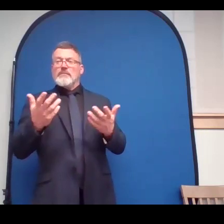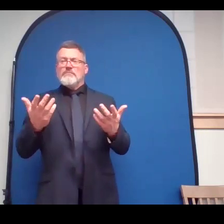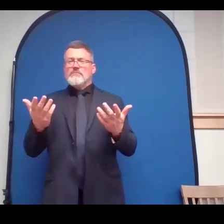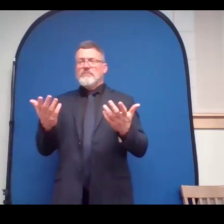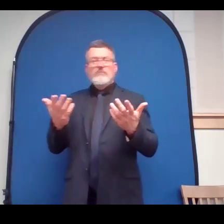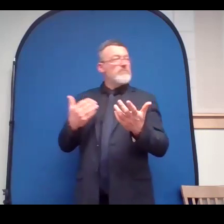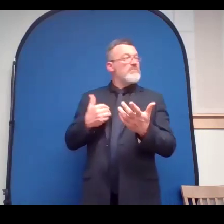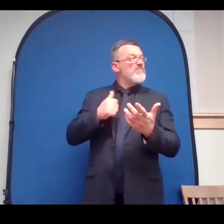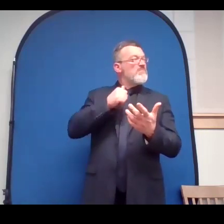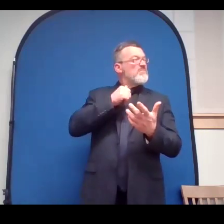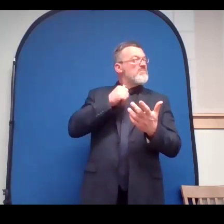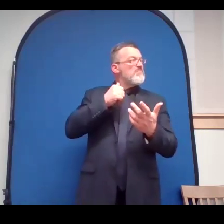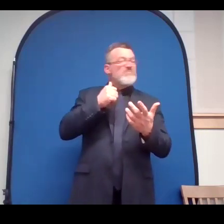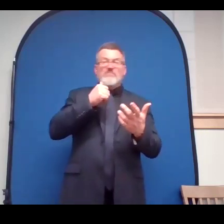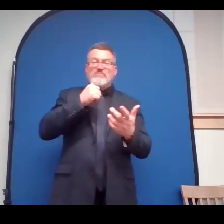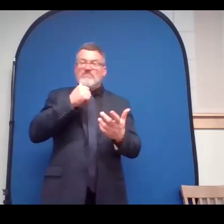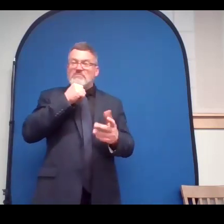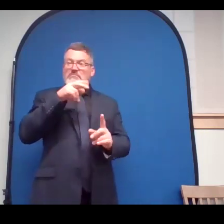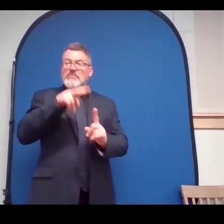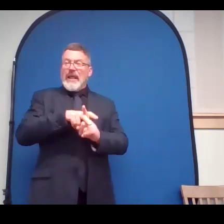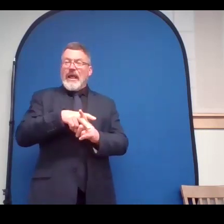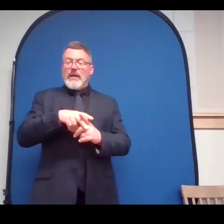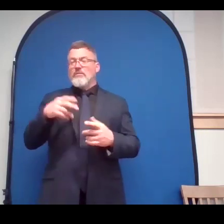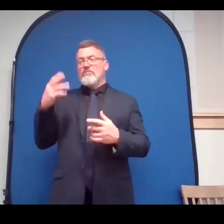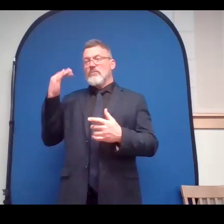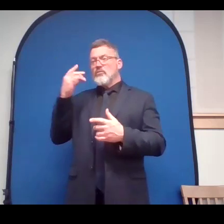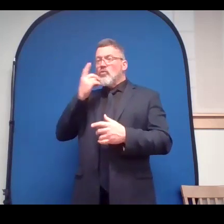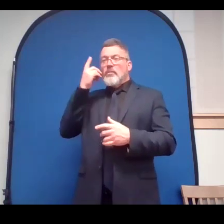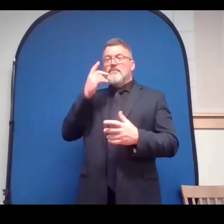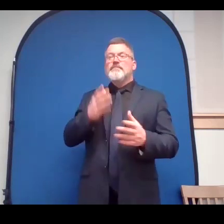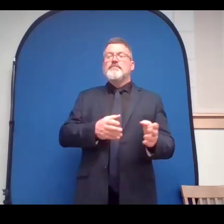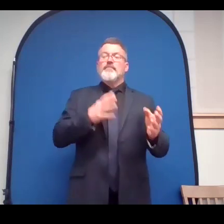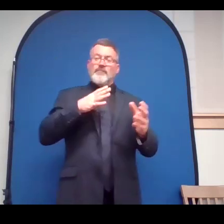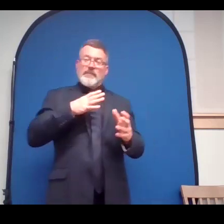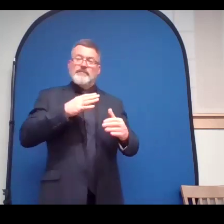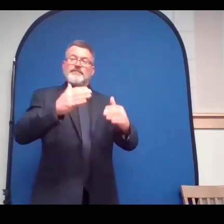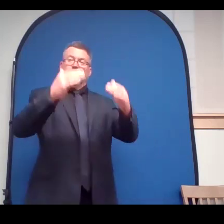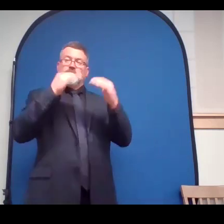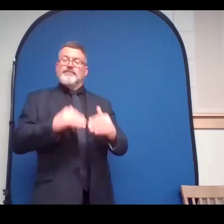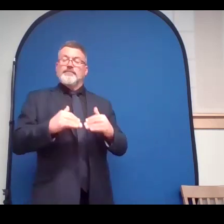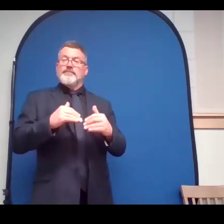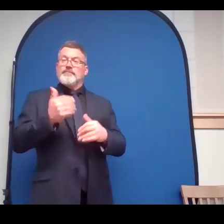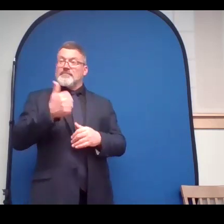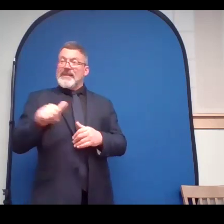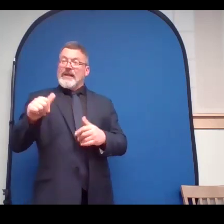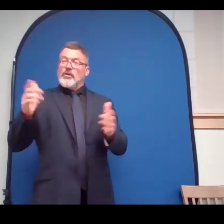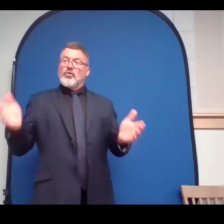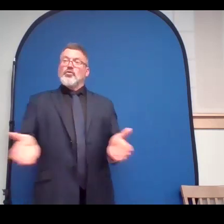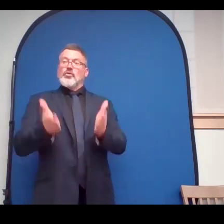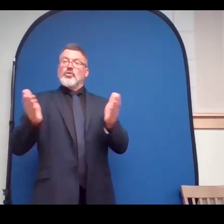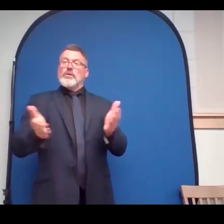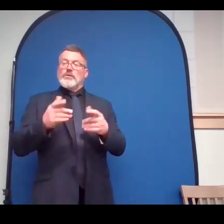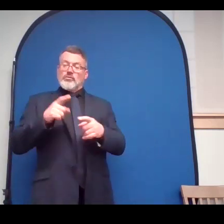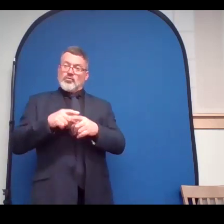next box is encourage service member to use gun locks and gun safes or temporarily secure personal weapons